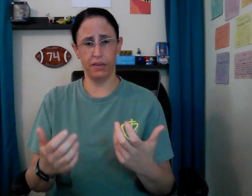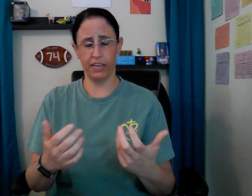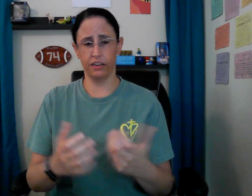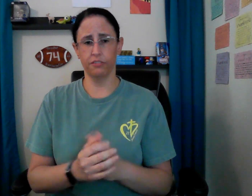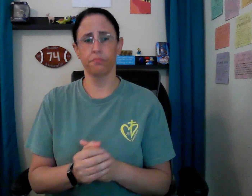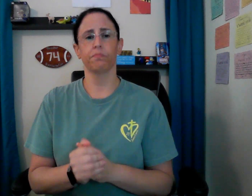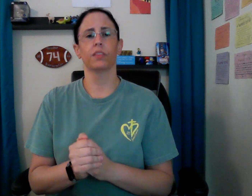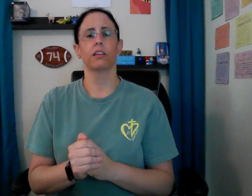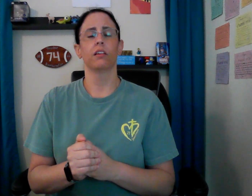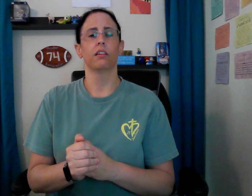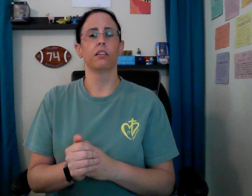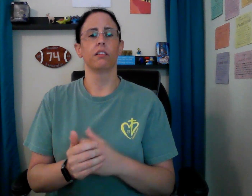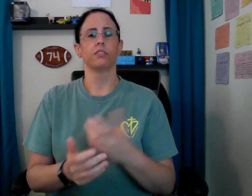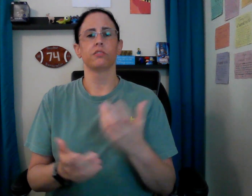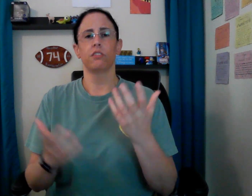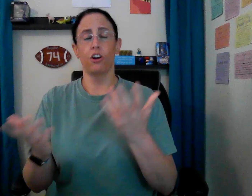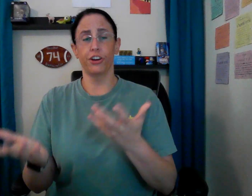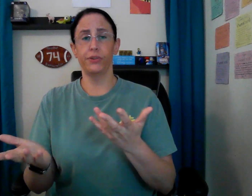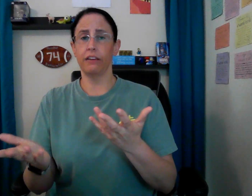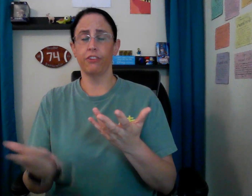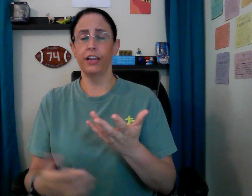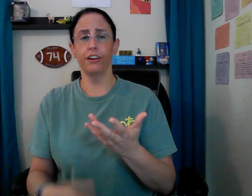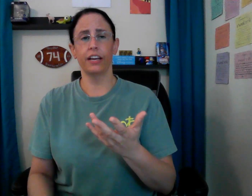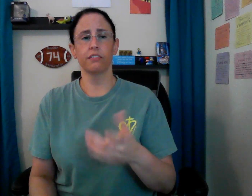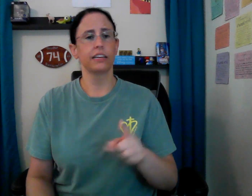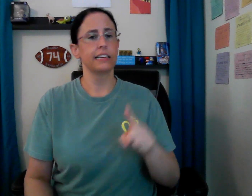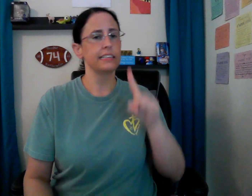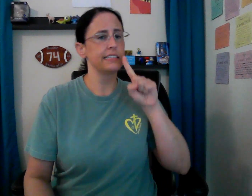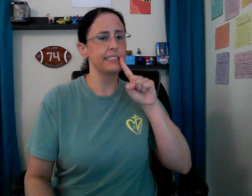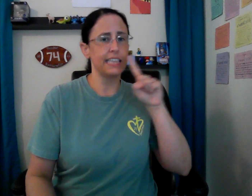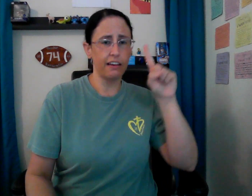pick. Are you deaf or hearing? Deaf,